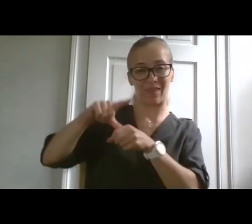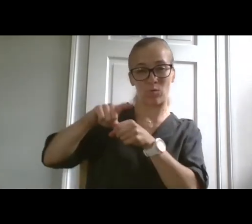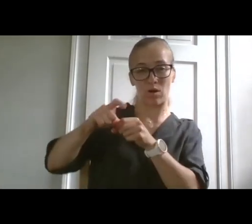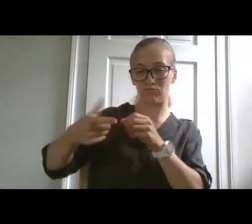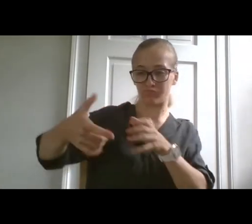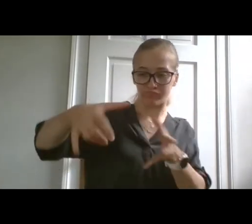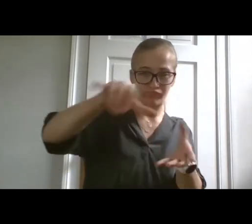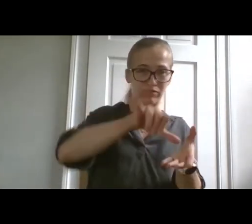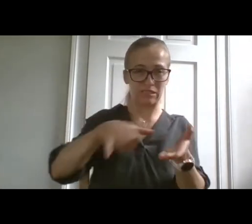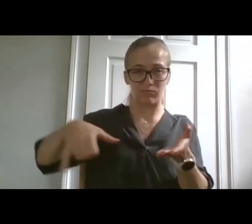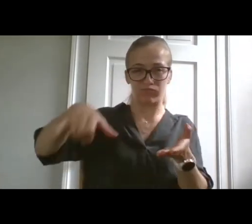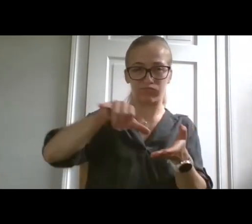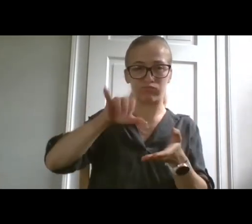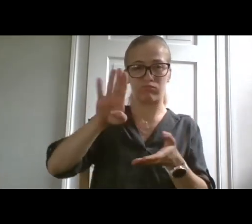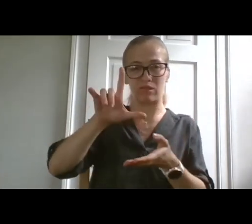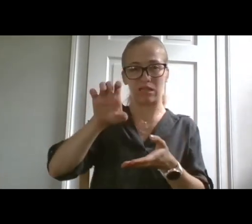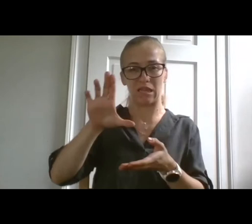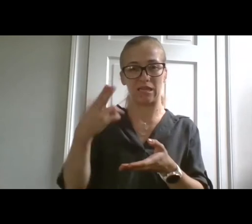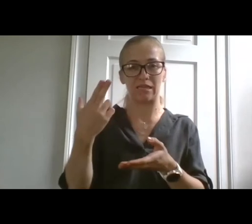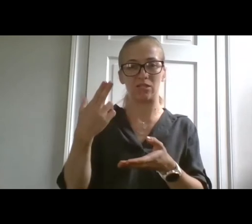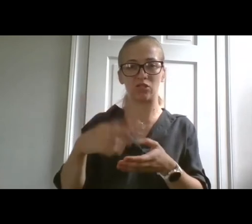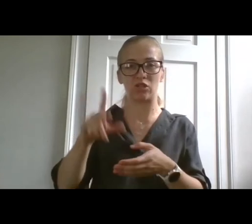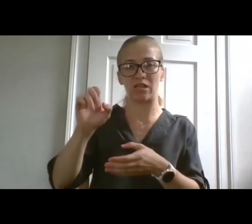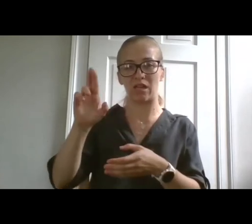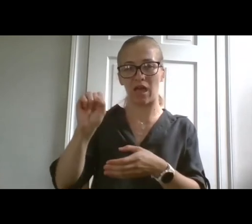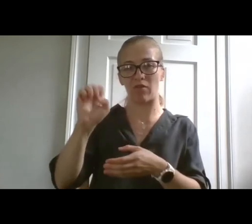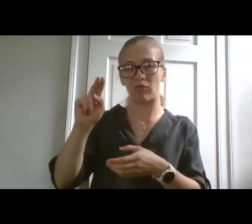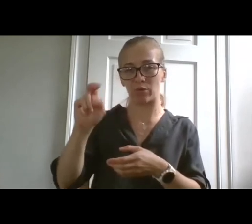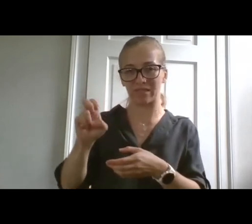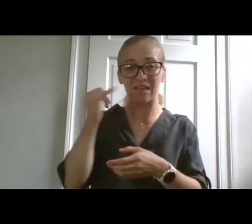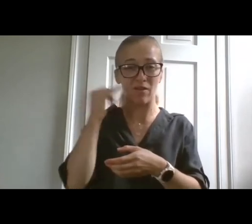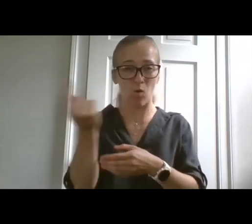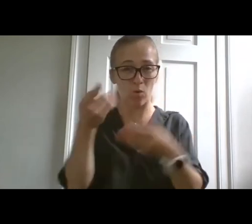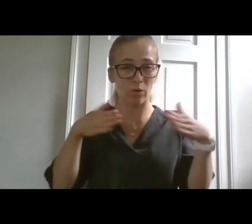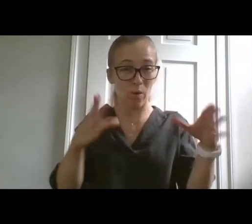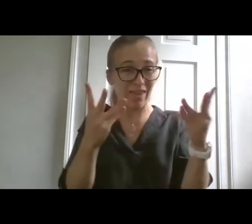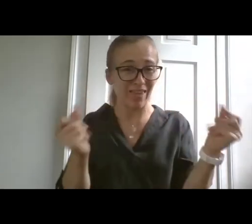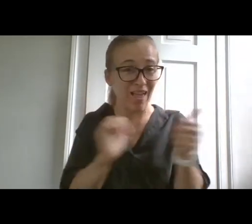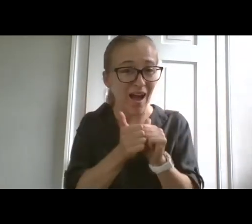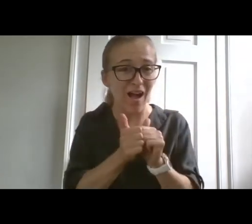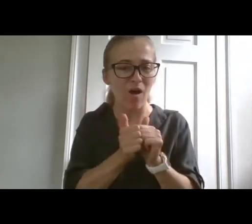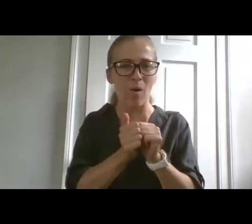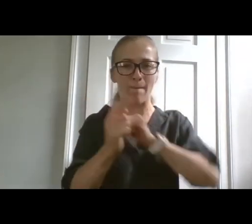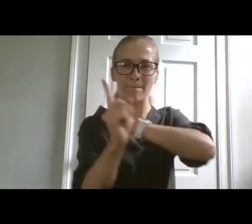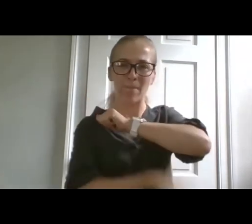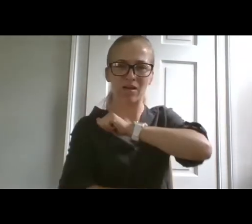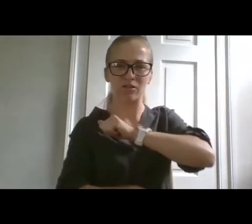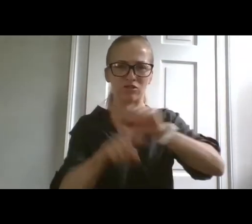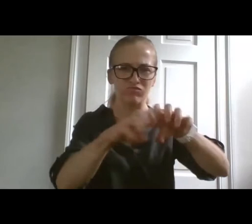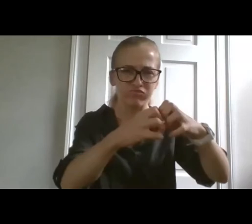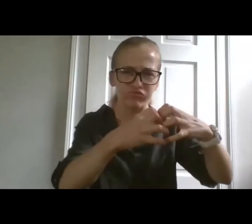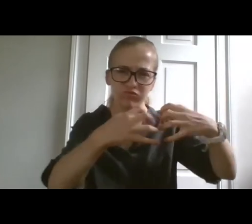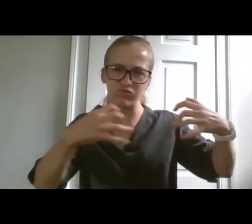bleach, kerosene, as if the only way to heal the wound is to punish the wound, to pull apart the skin